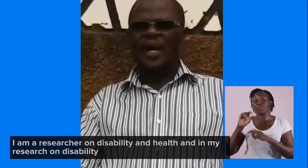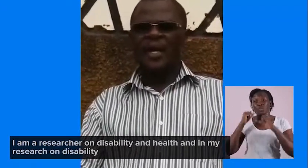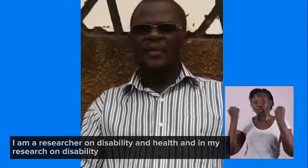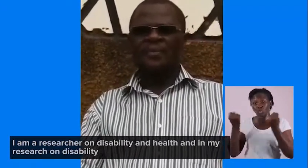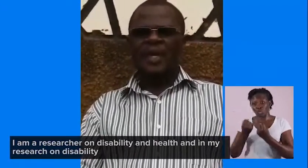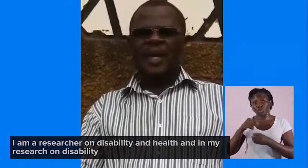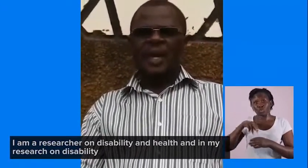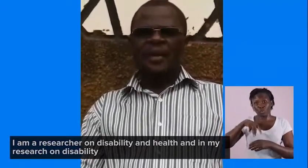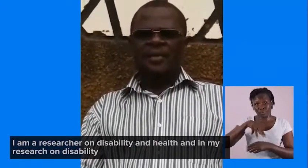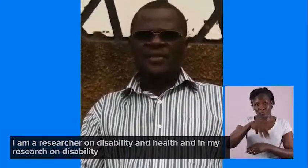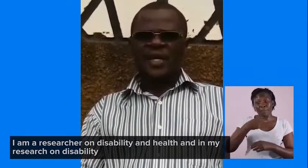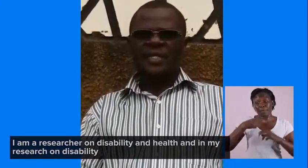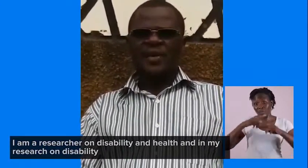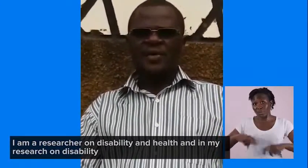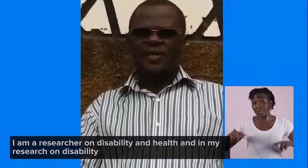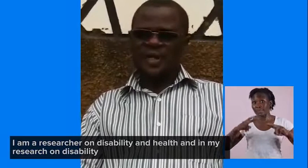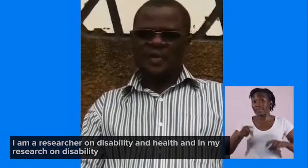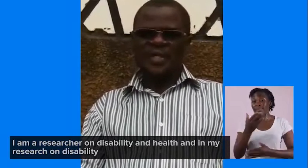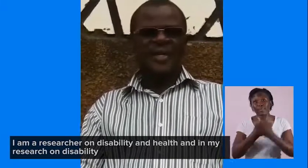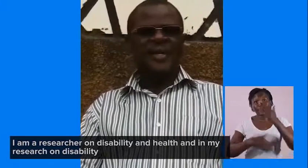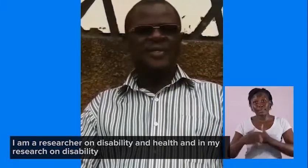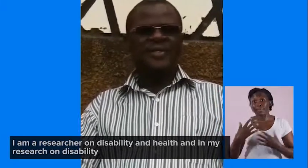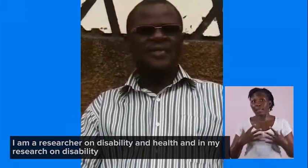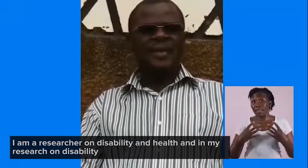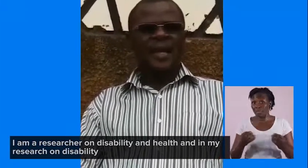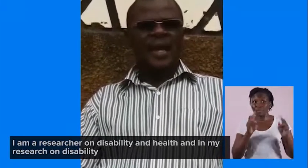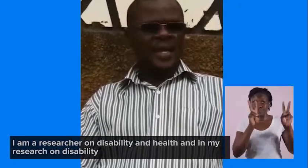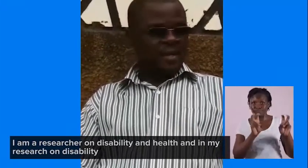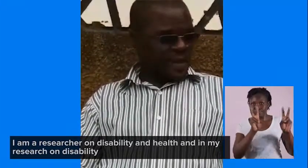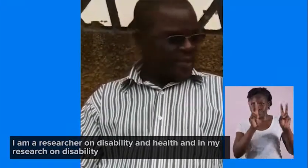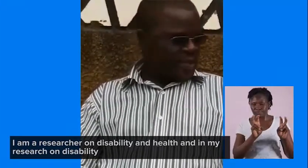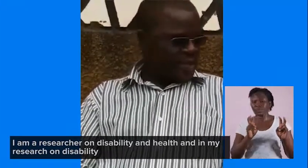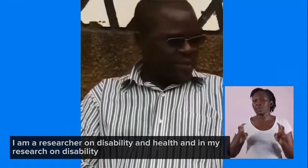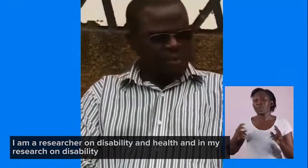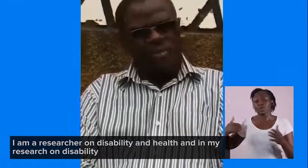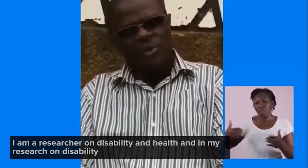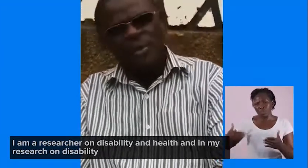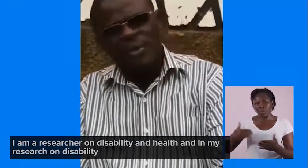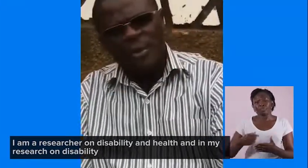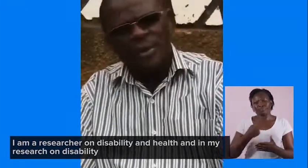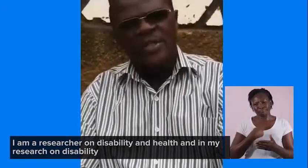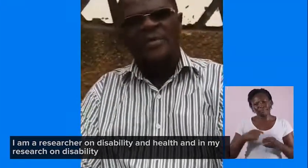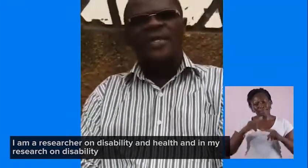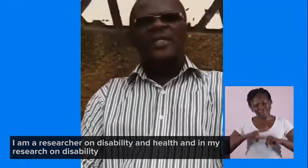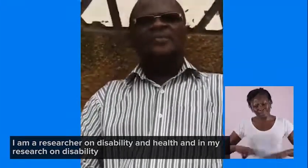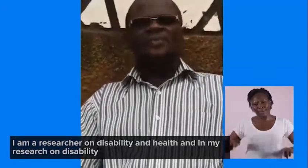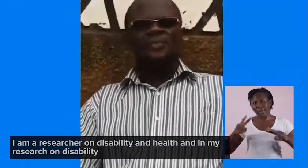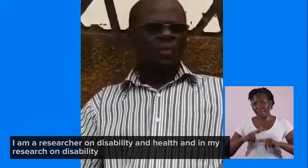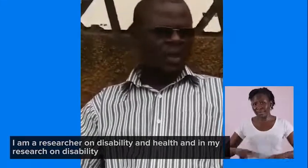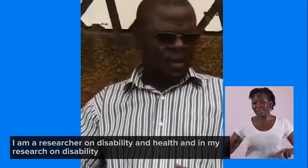Uganda. I'm a researcher on disability and health. And in my research on disability, I